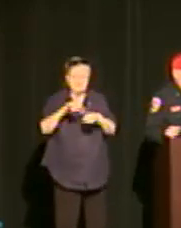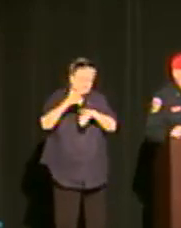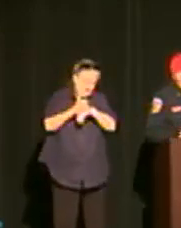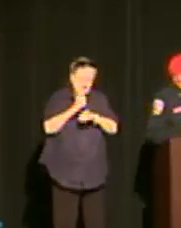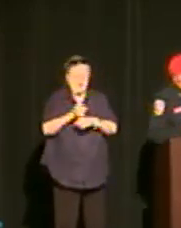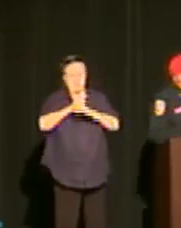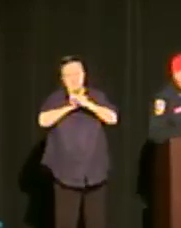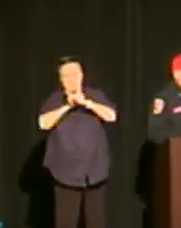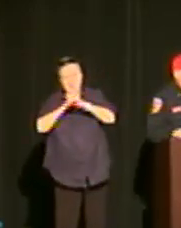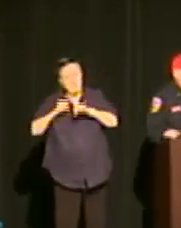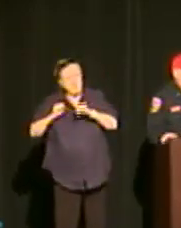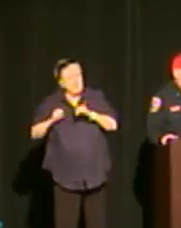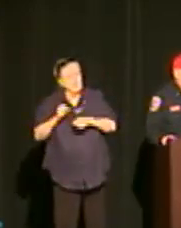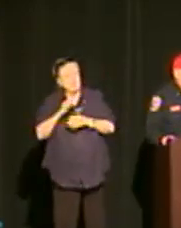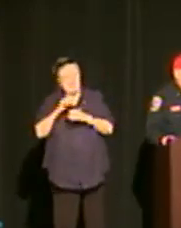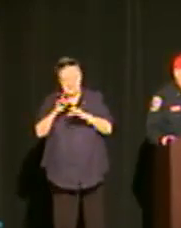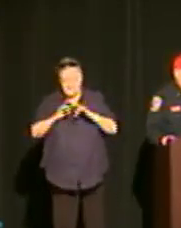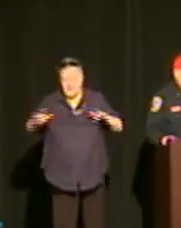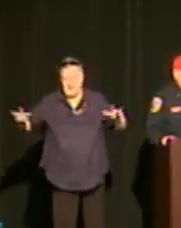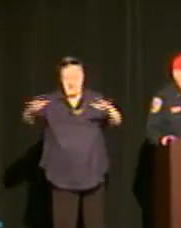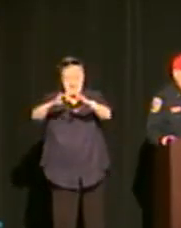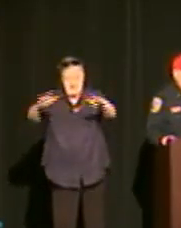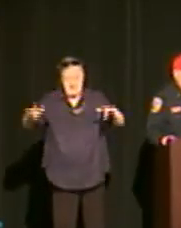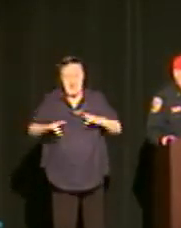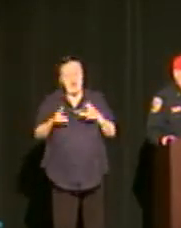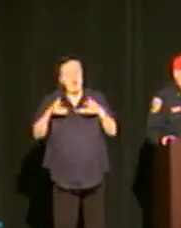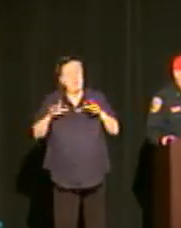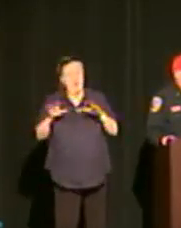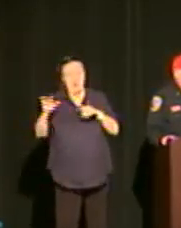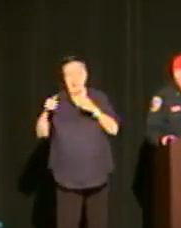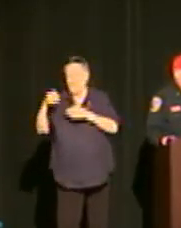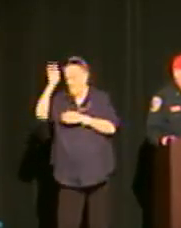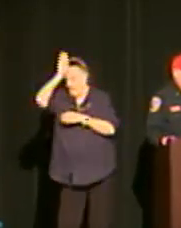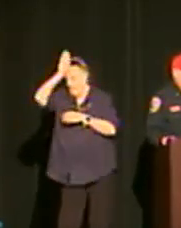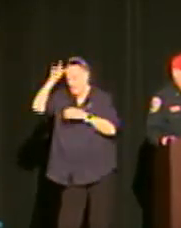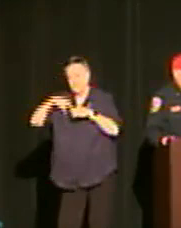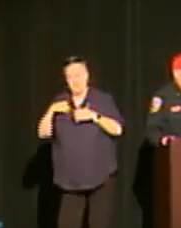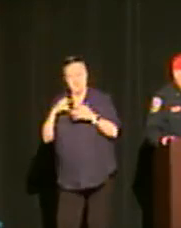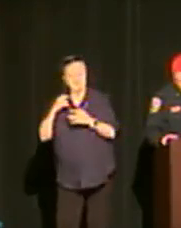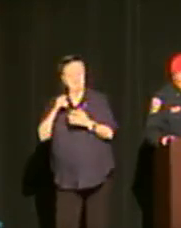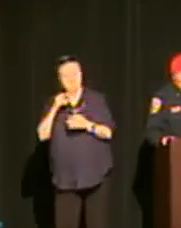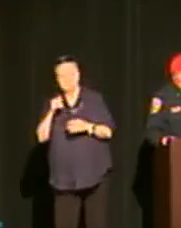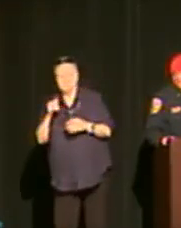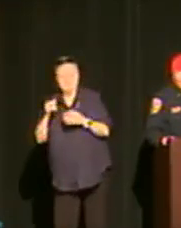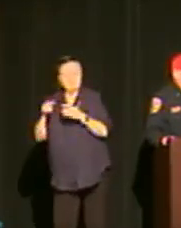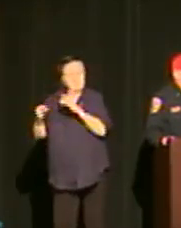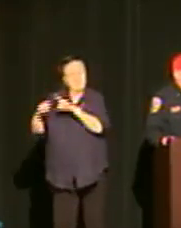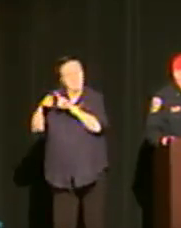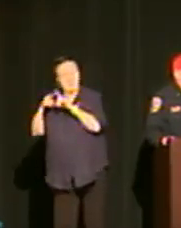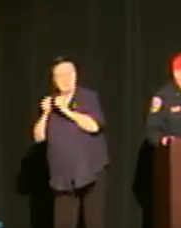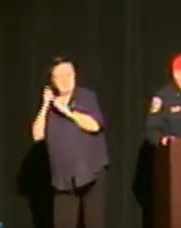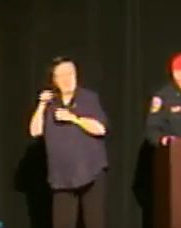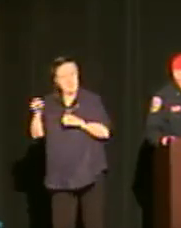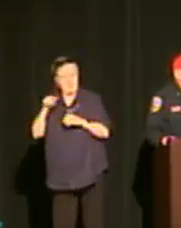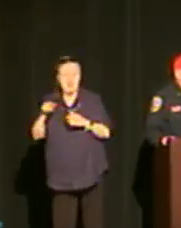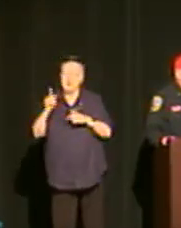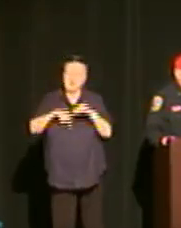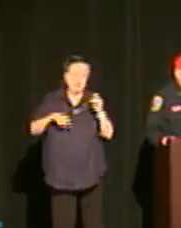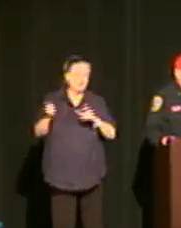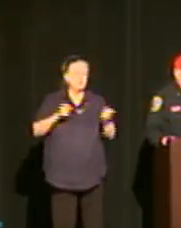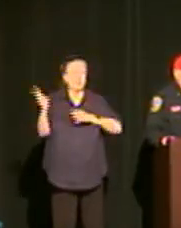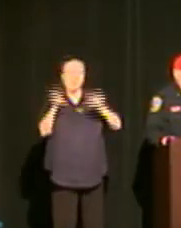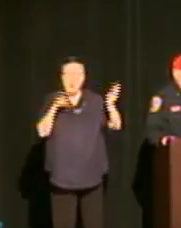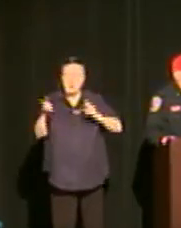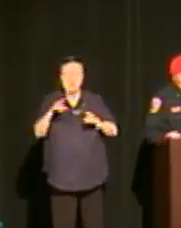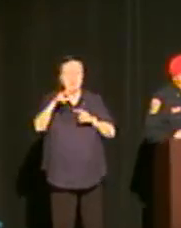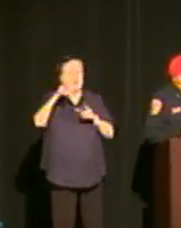us allows our firefighters to have all the odds stacked in their favor. There's some things we can't control, the wind, the topography, where you put